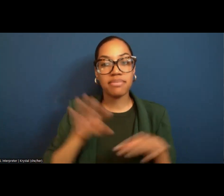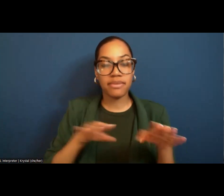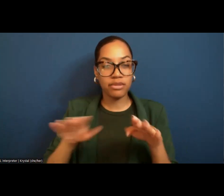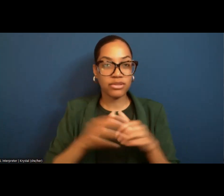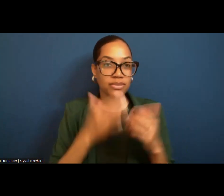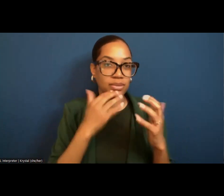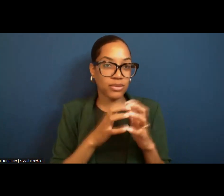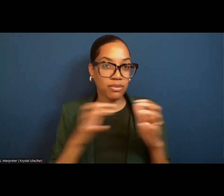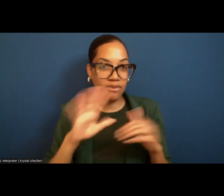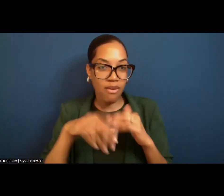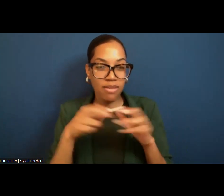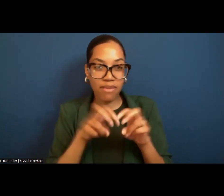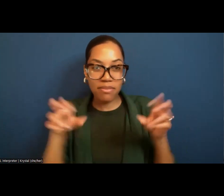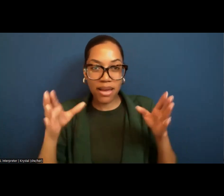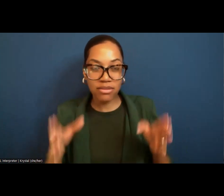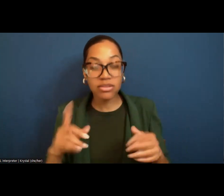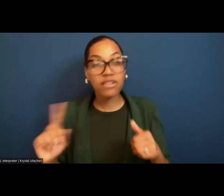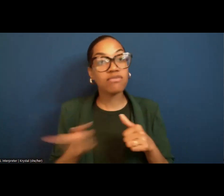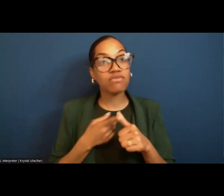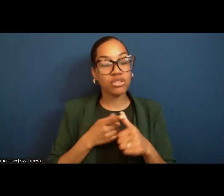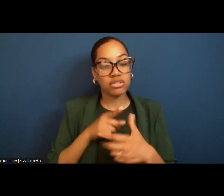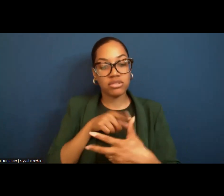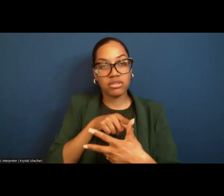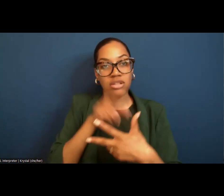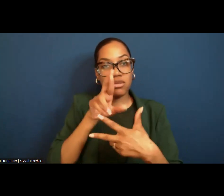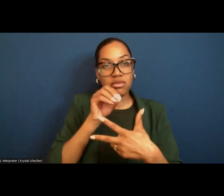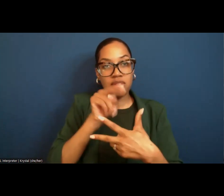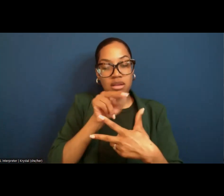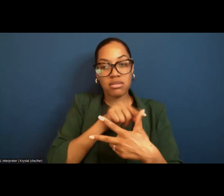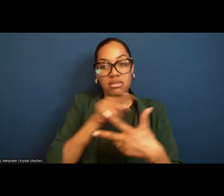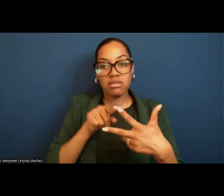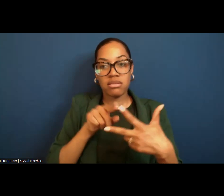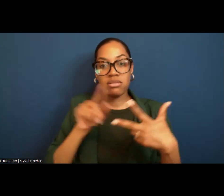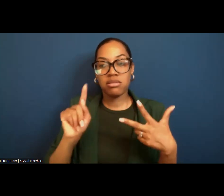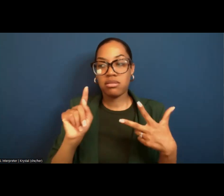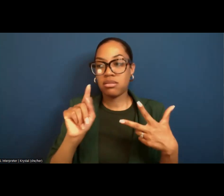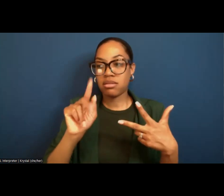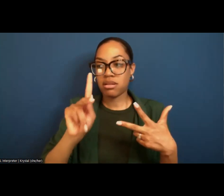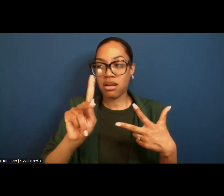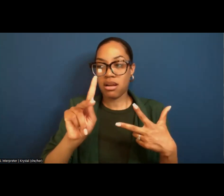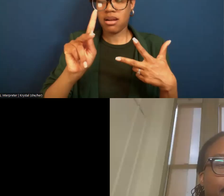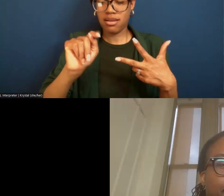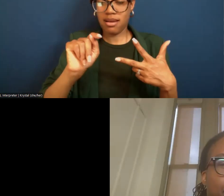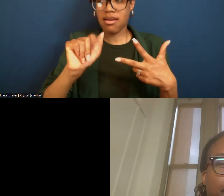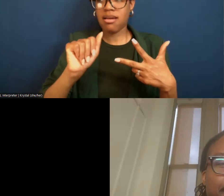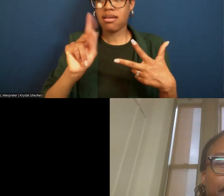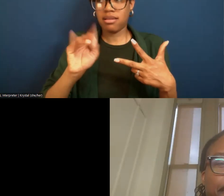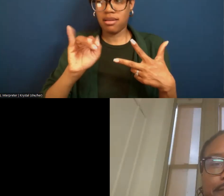round will begin first with Ron, then with Takima, and then lastly, Kara.